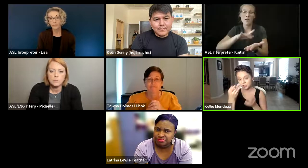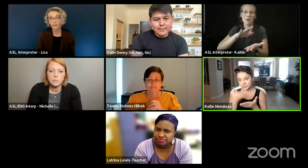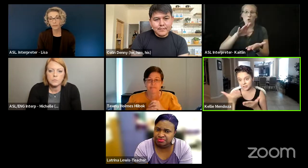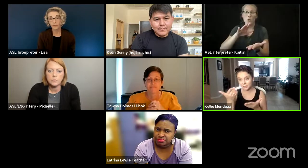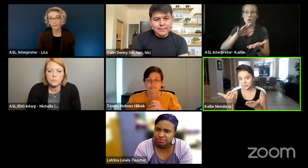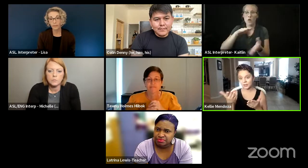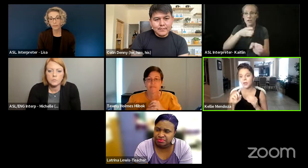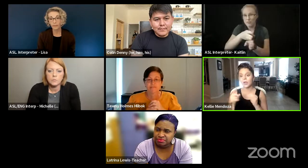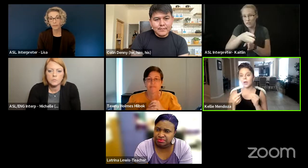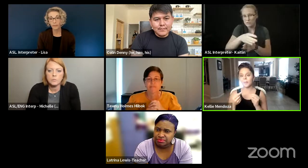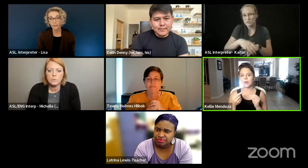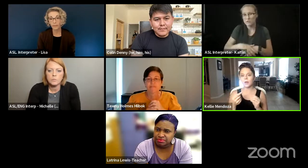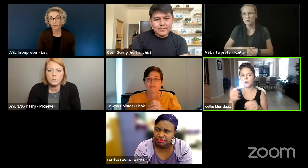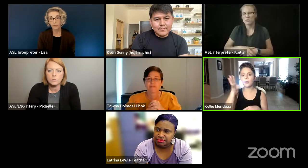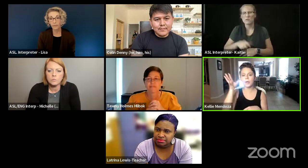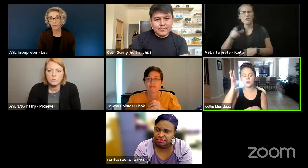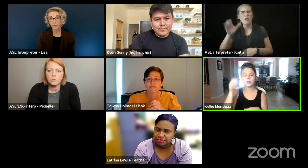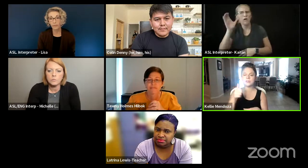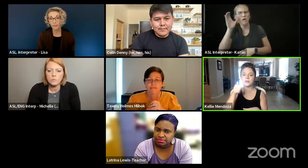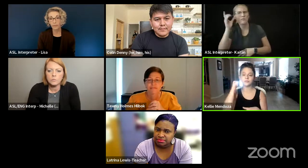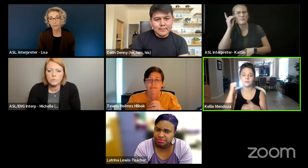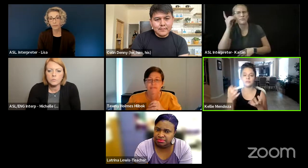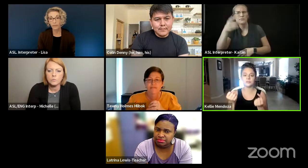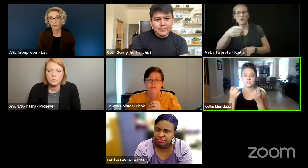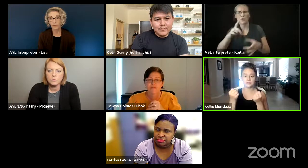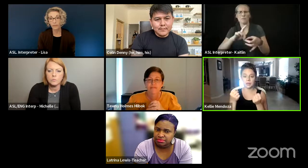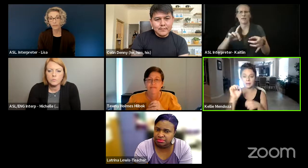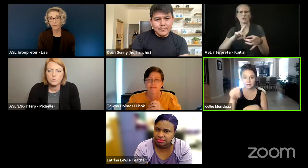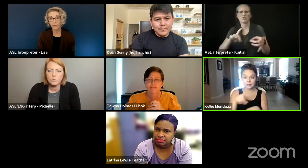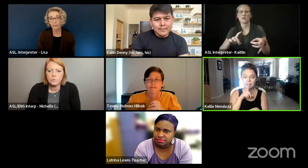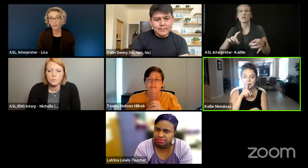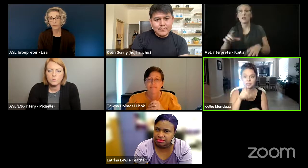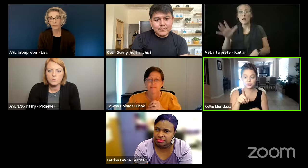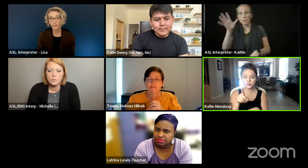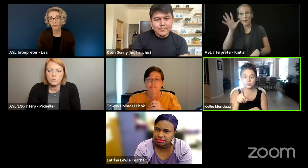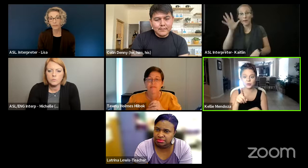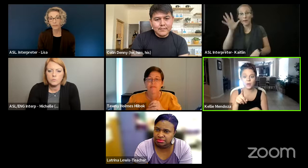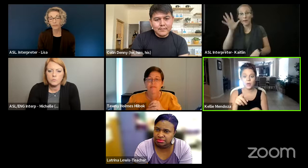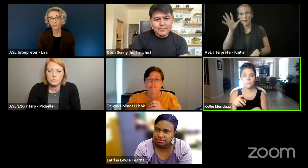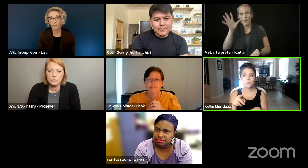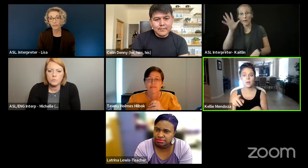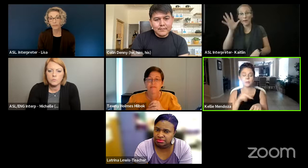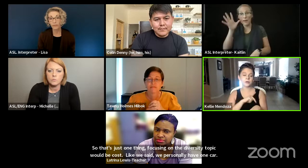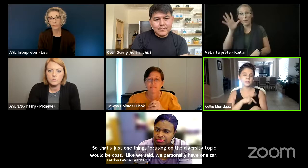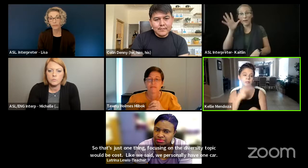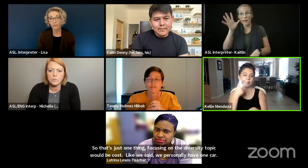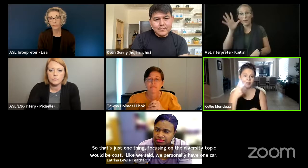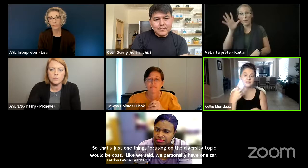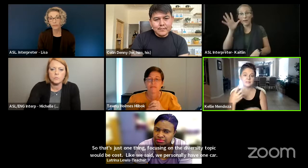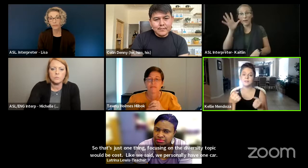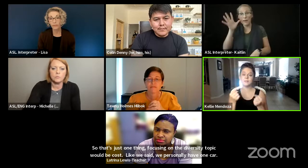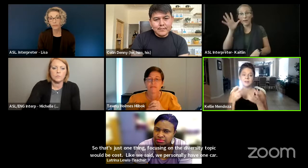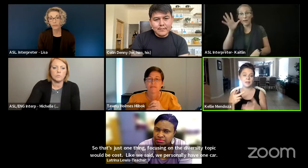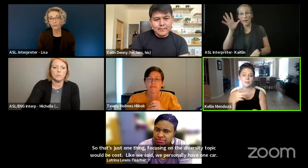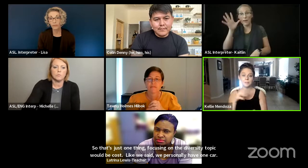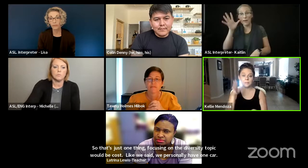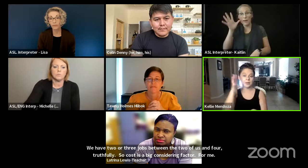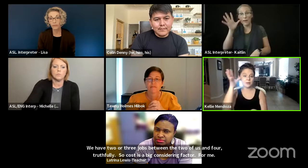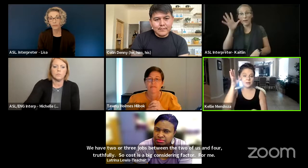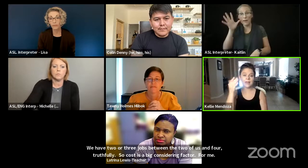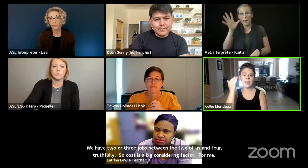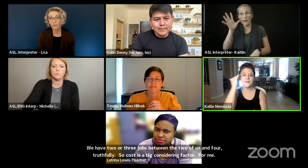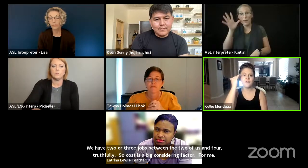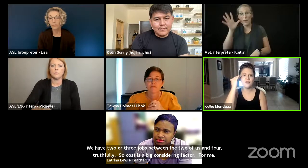he mentioned something about parents that refuse to sign, and yeah, that is true. But personally, I've seen